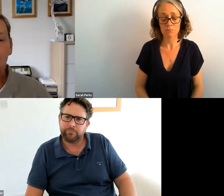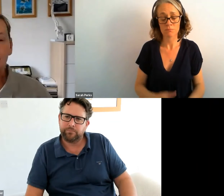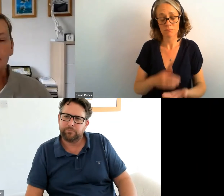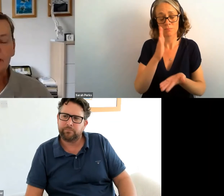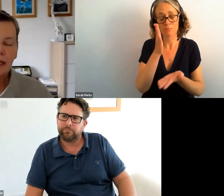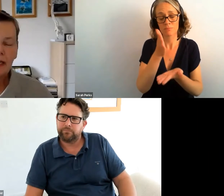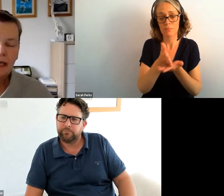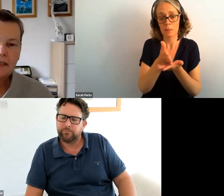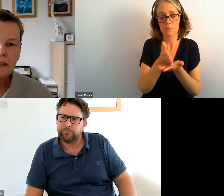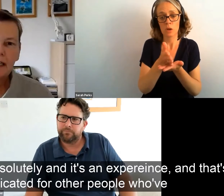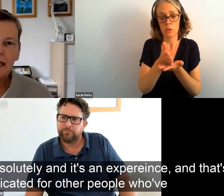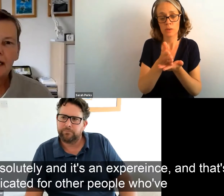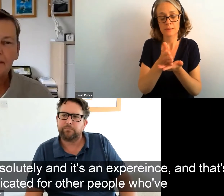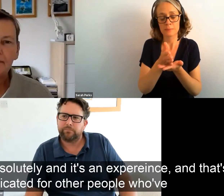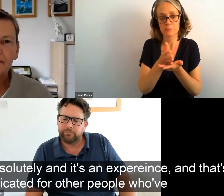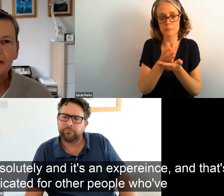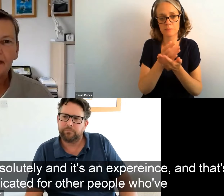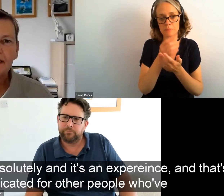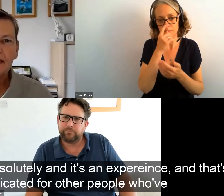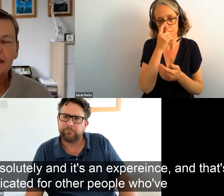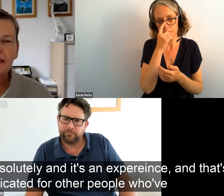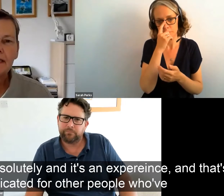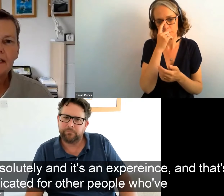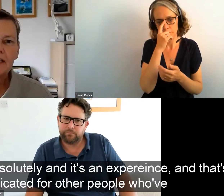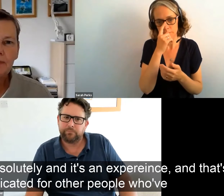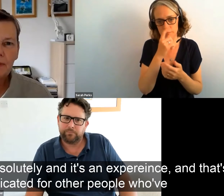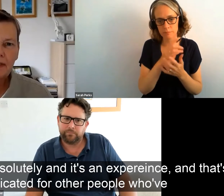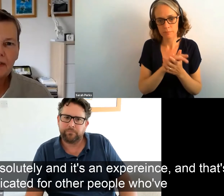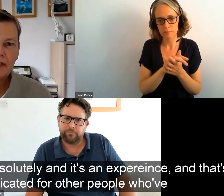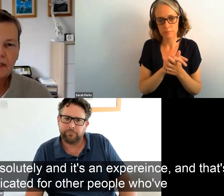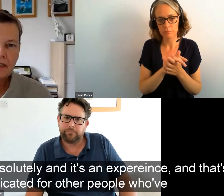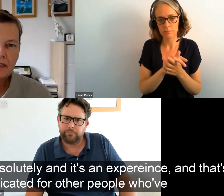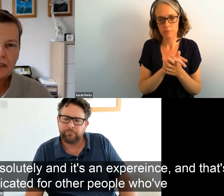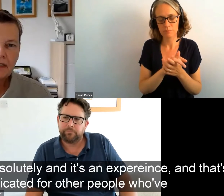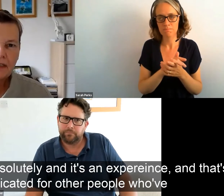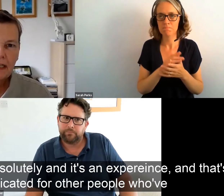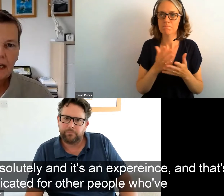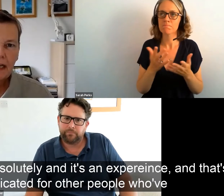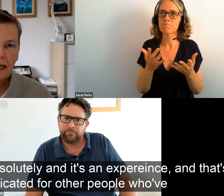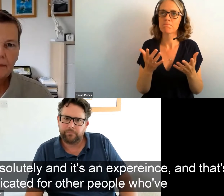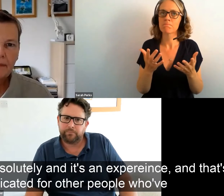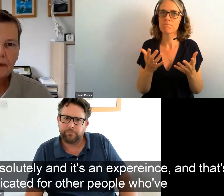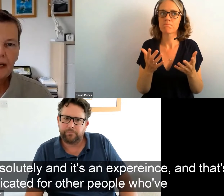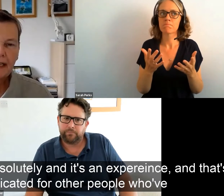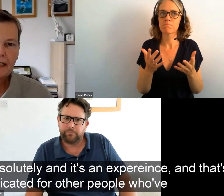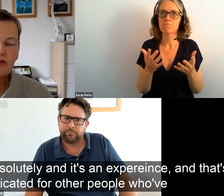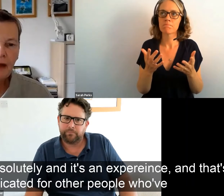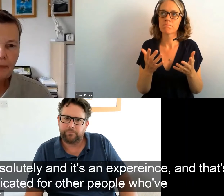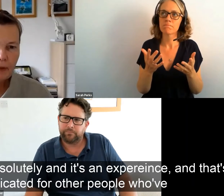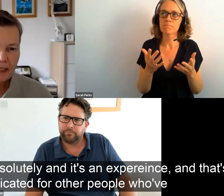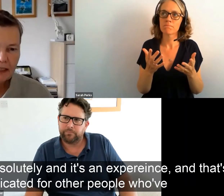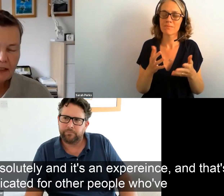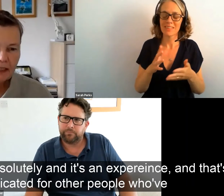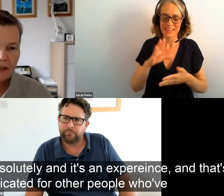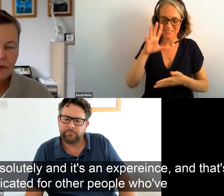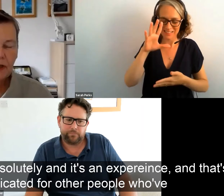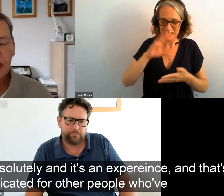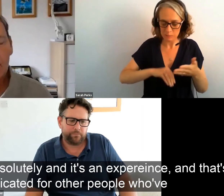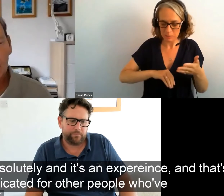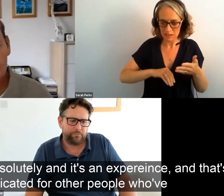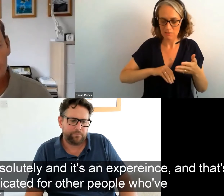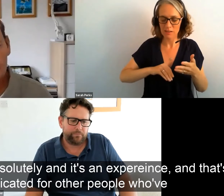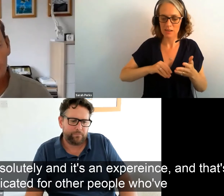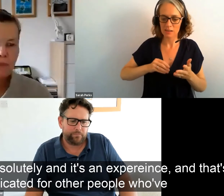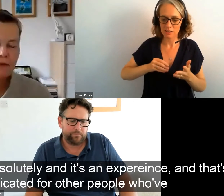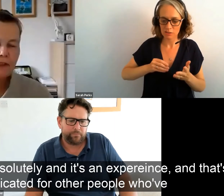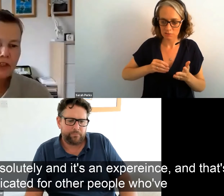Absolutely, absolutely. And it's an experience that's replicated